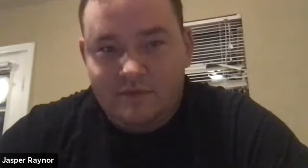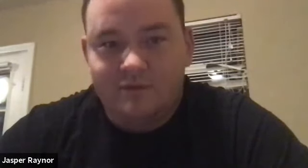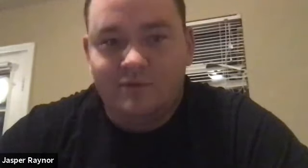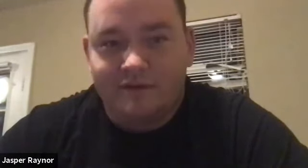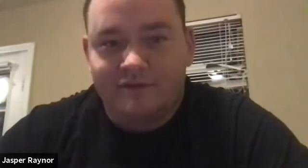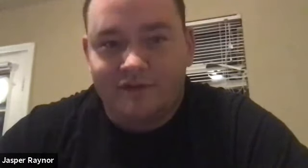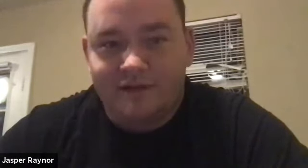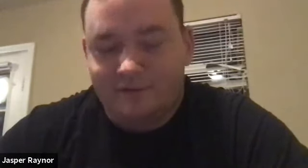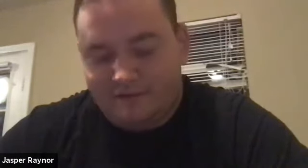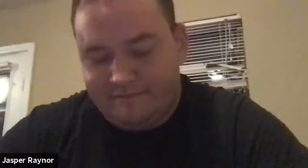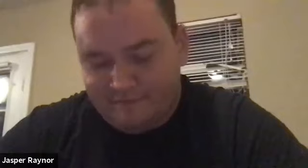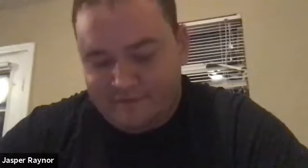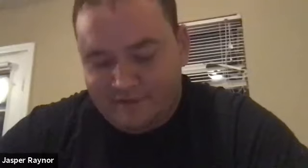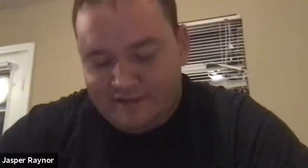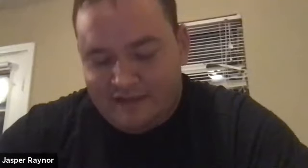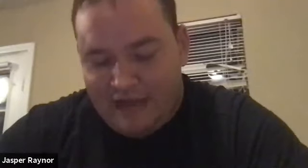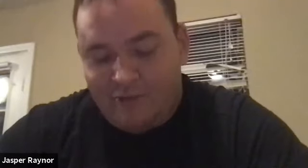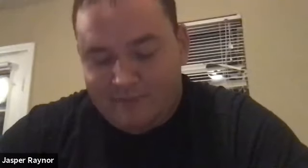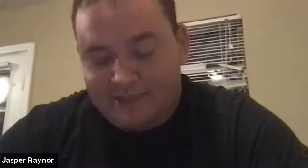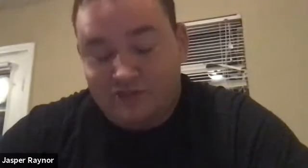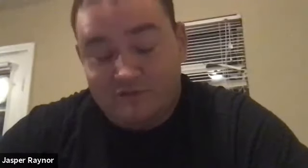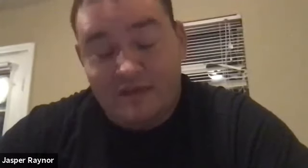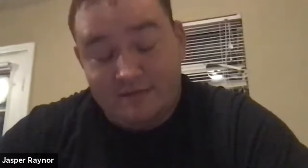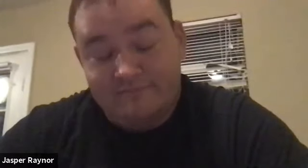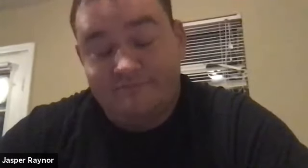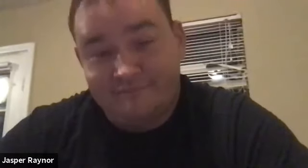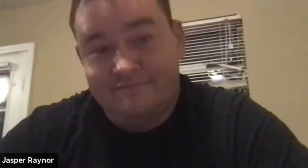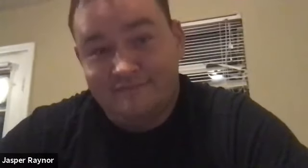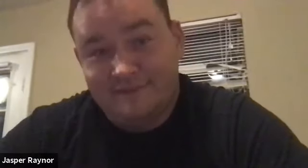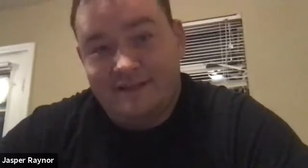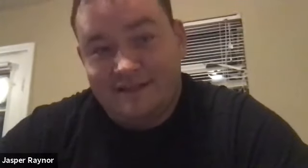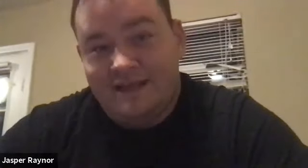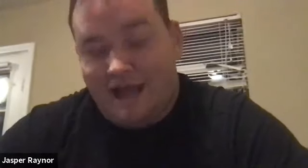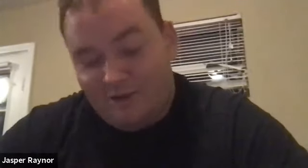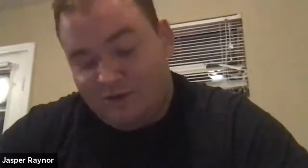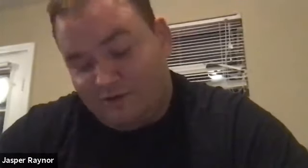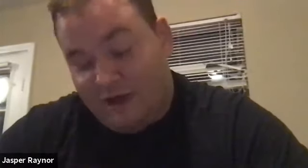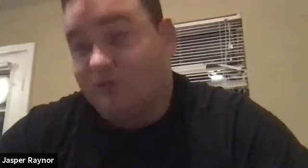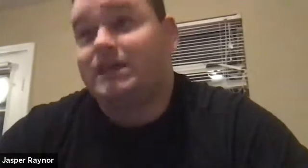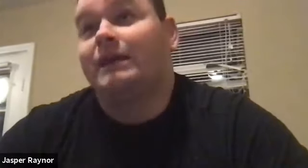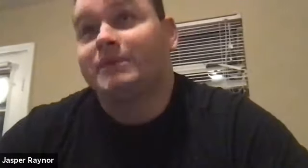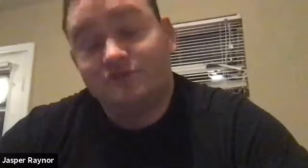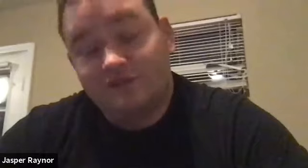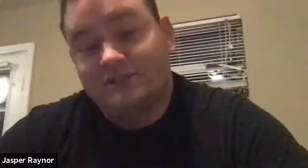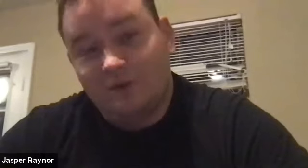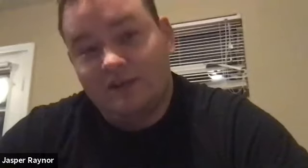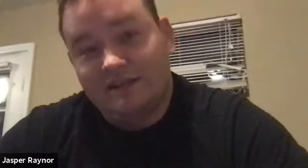You will never forget toilet. I will make sure of that. I will take a picture of that toilet,